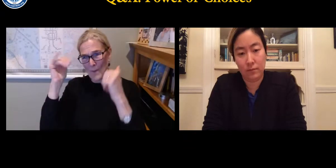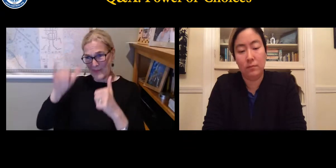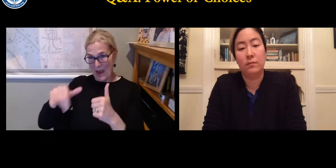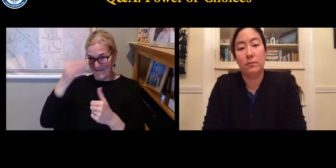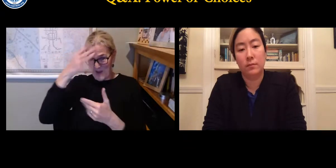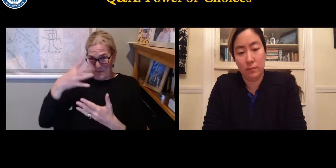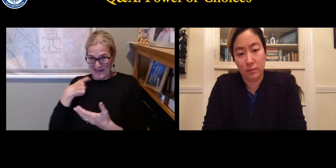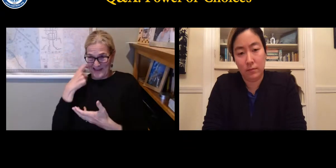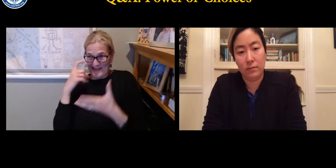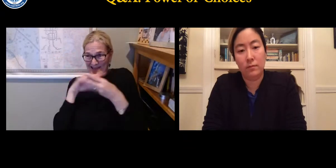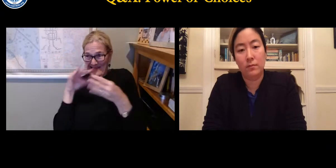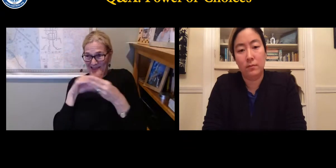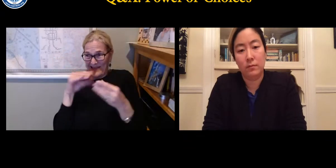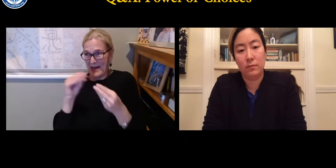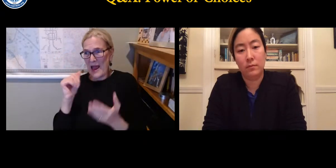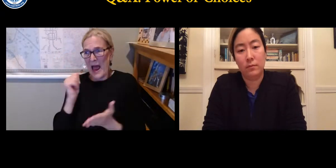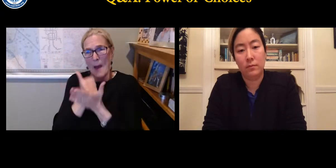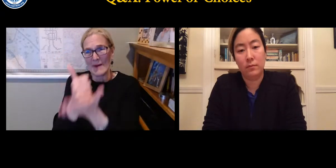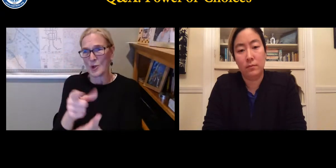incorporate technologies like